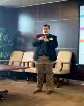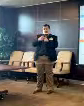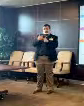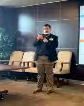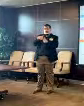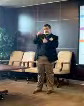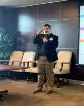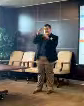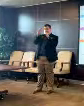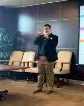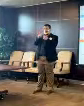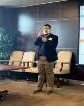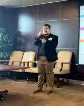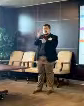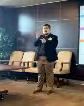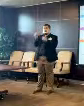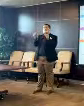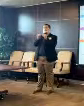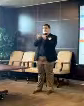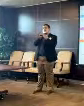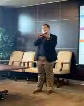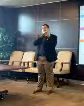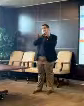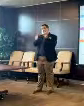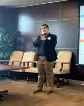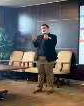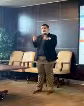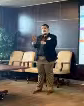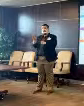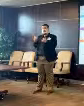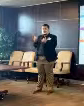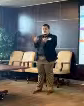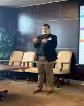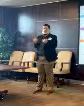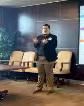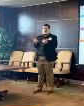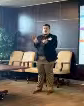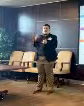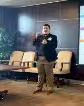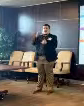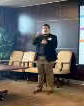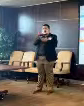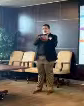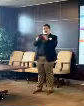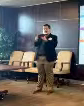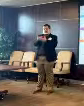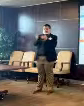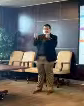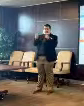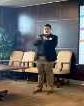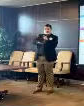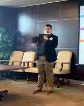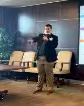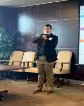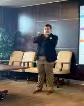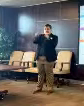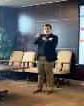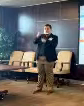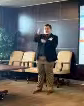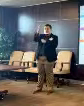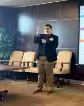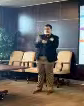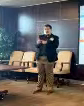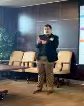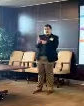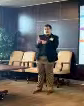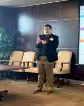expect, unfortunately, to see additional deaths happen. Right now, we're seeing that of the deaths that do occur across the system, 1 in 4